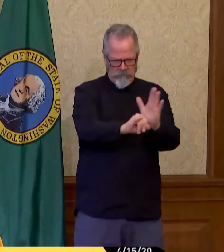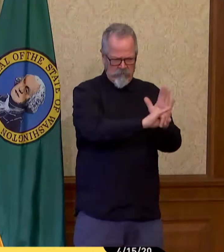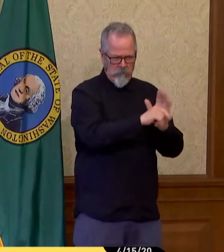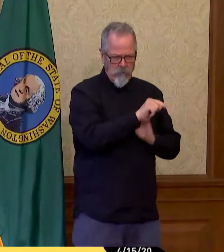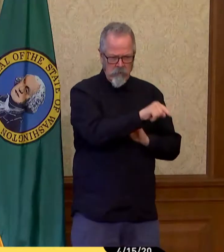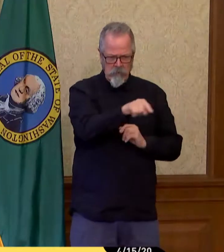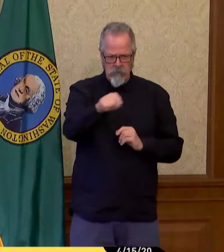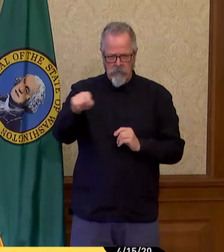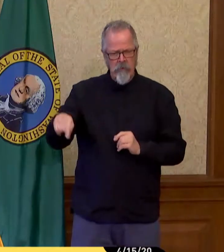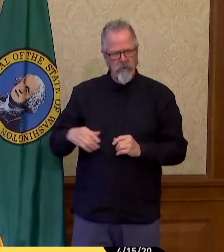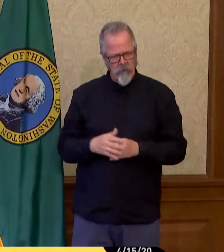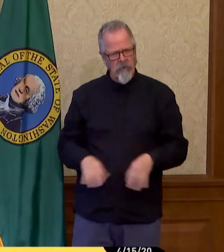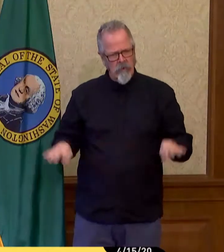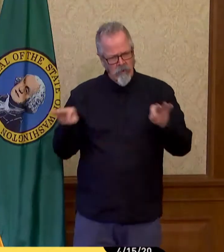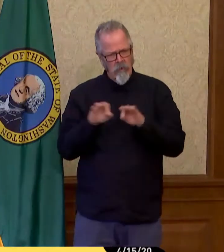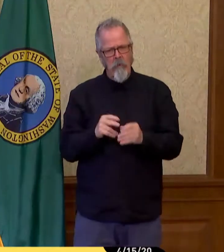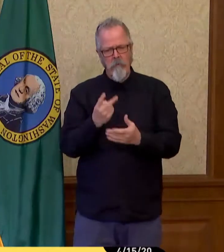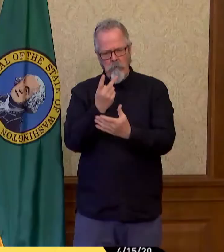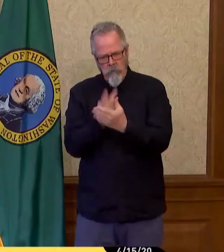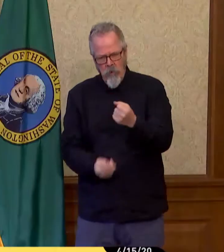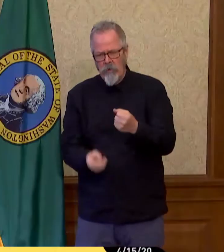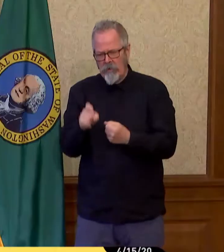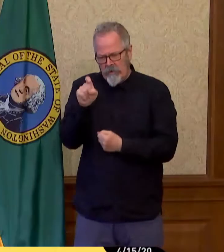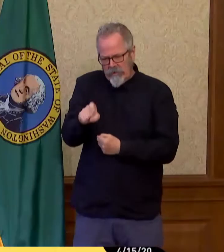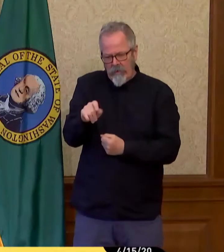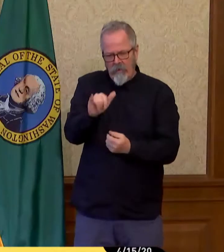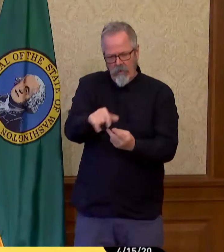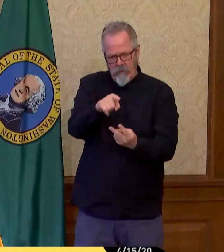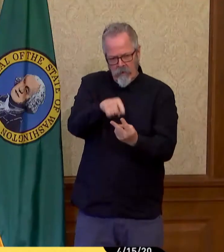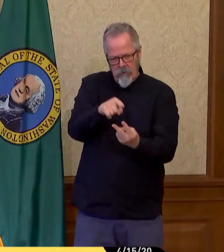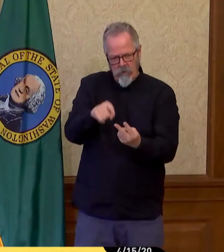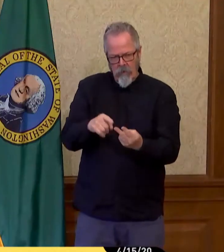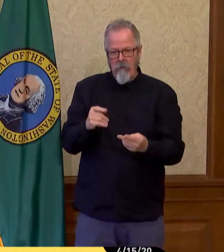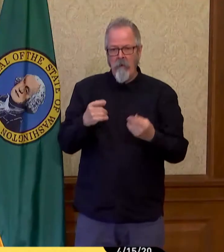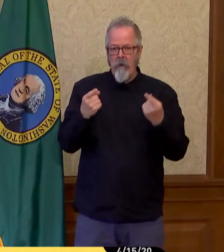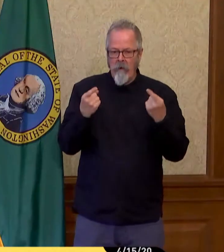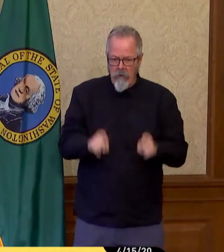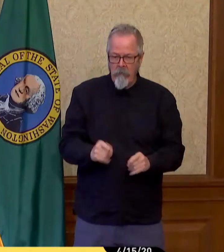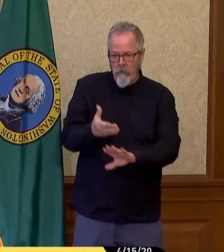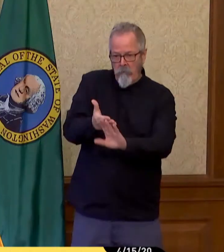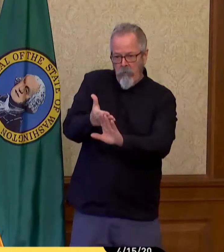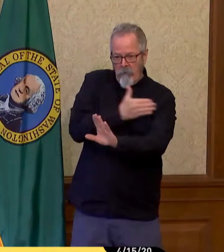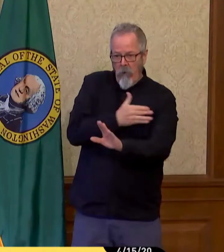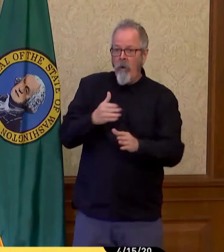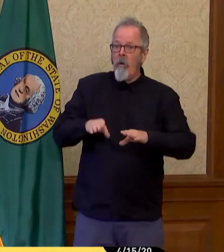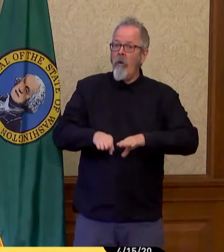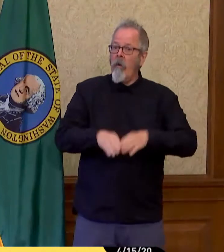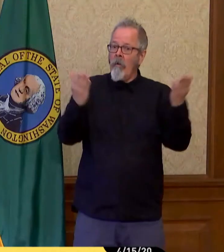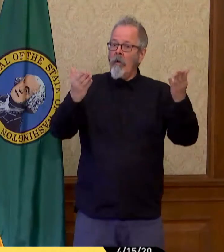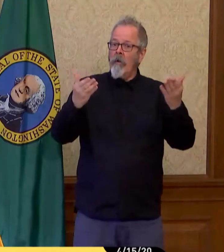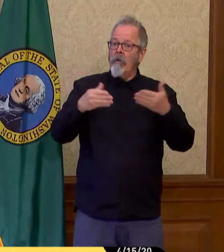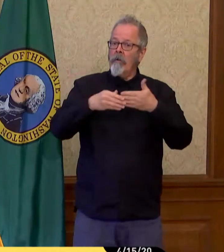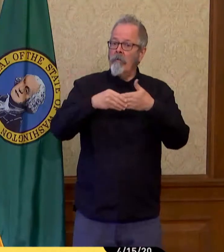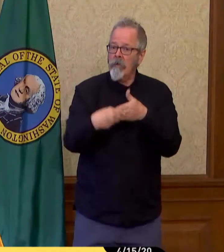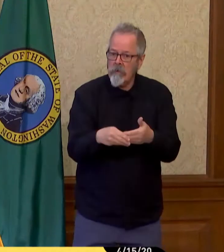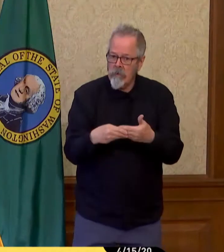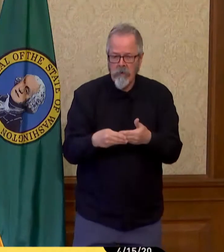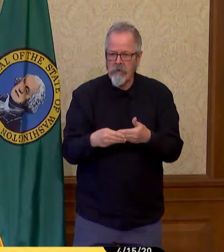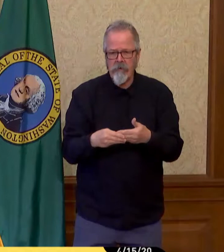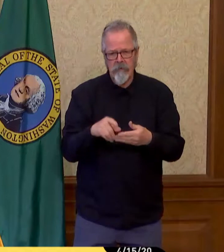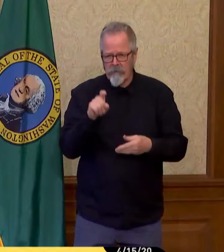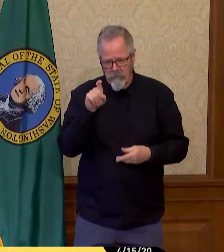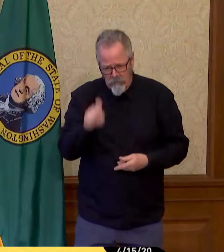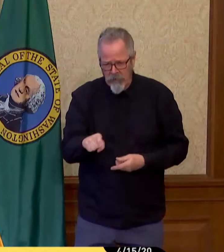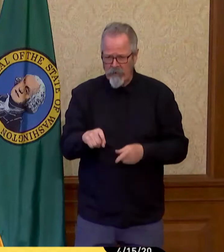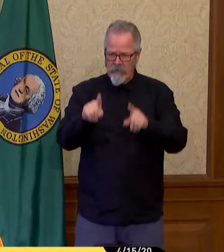of the information we have, the data that is helping us figure out when that transition can take place. As you